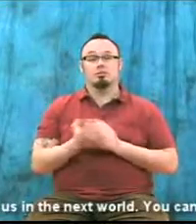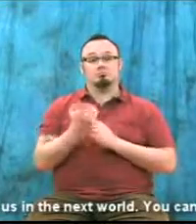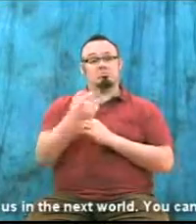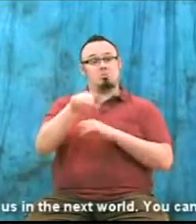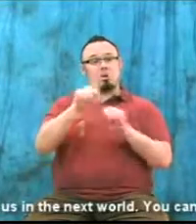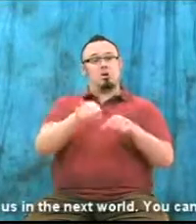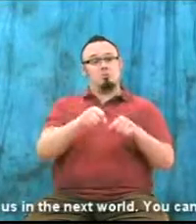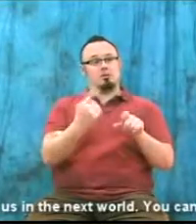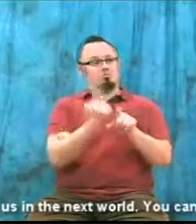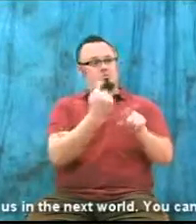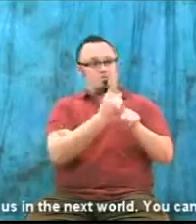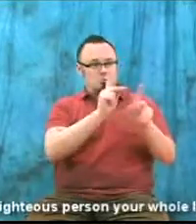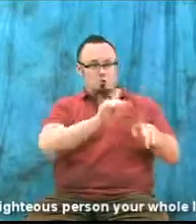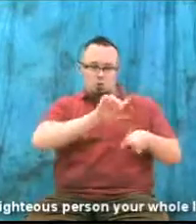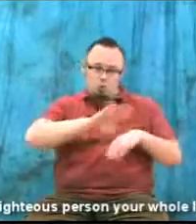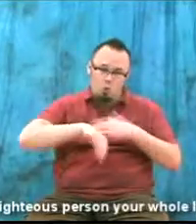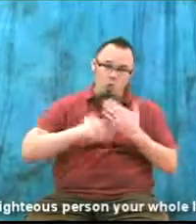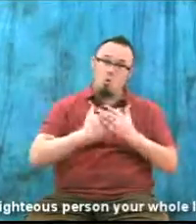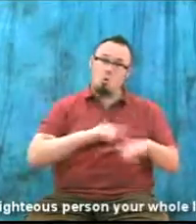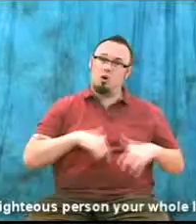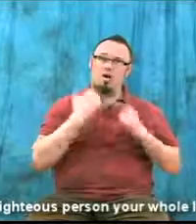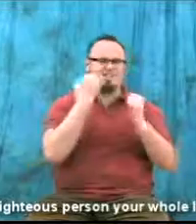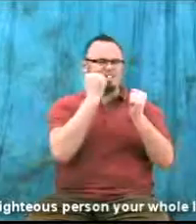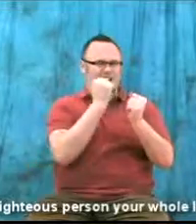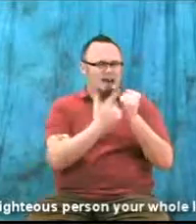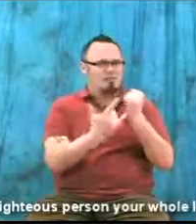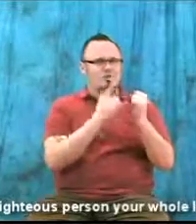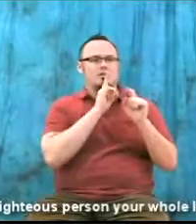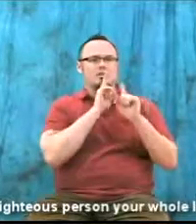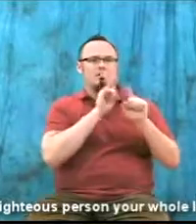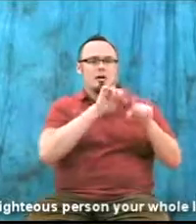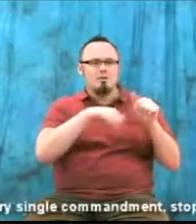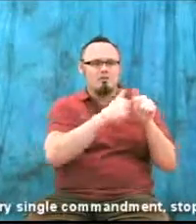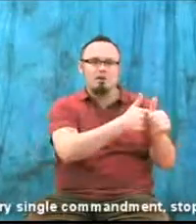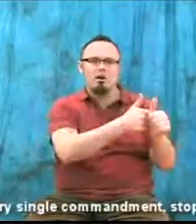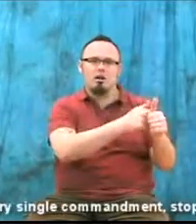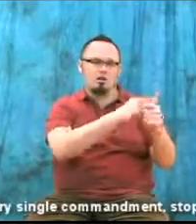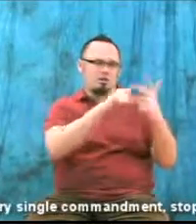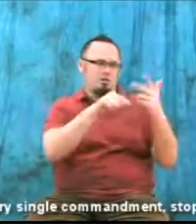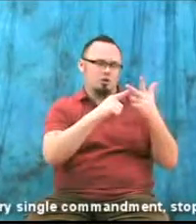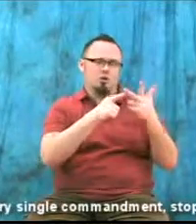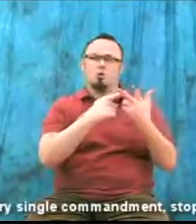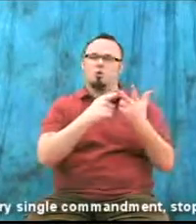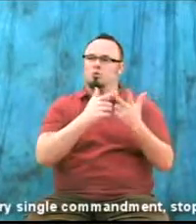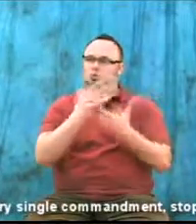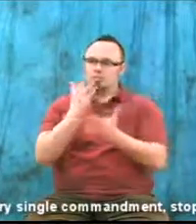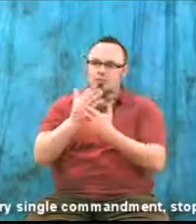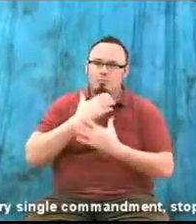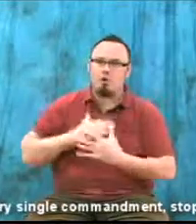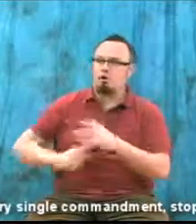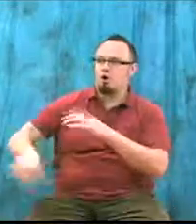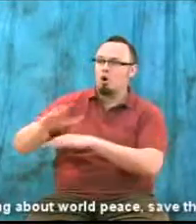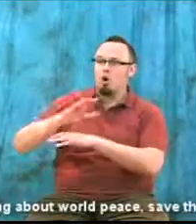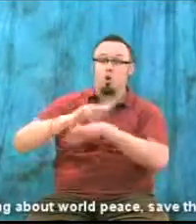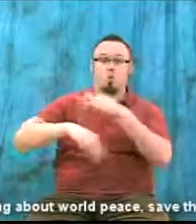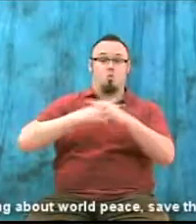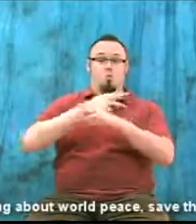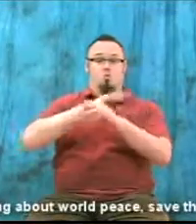You can be a righteous person your whole life, do every single commandment, stop hunger, bring about world peace,